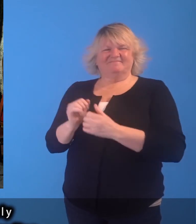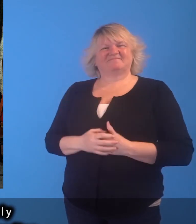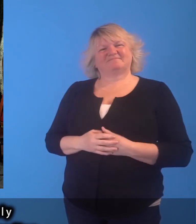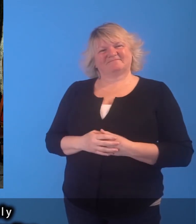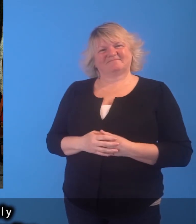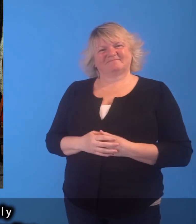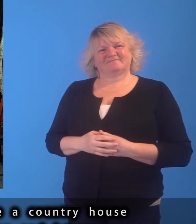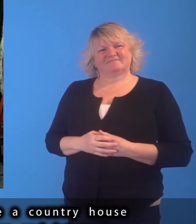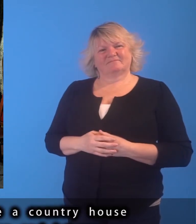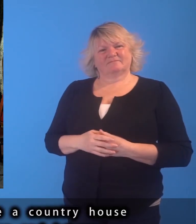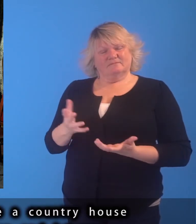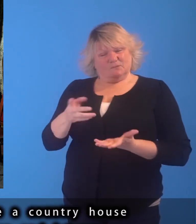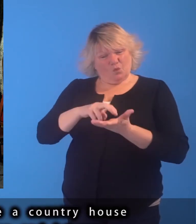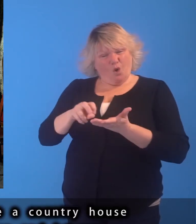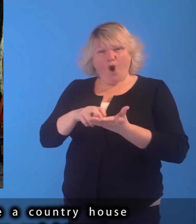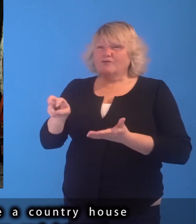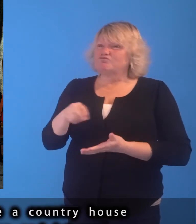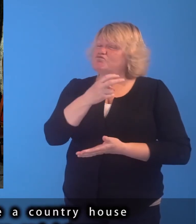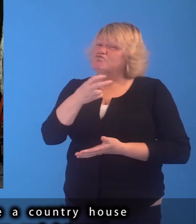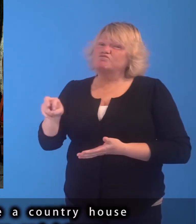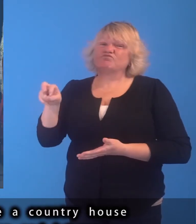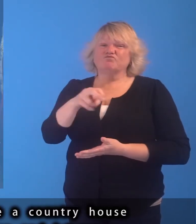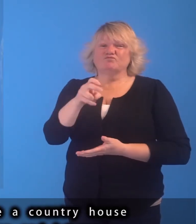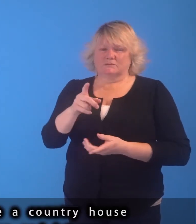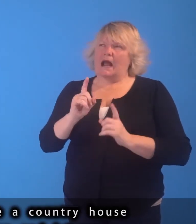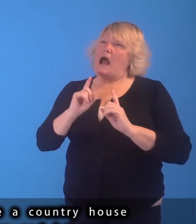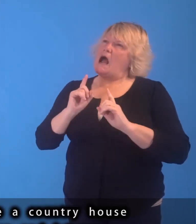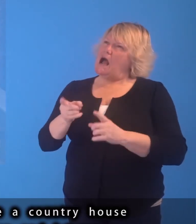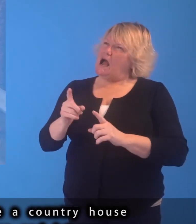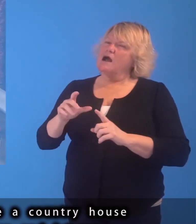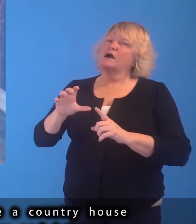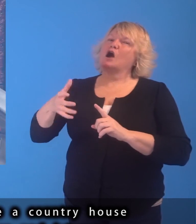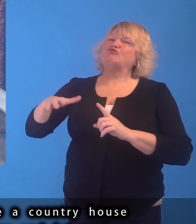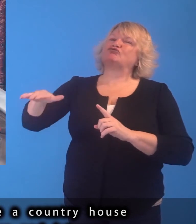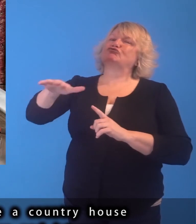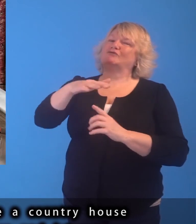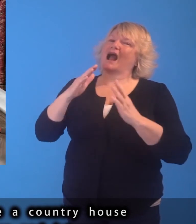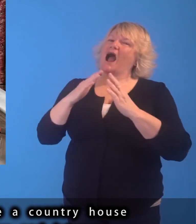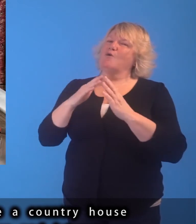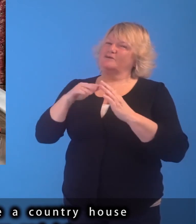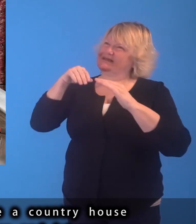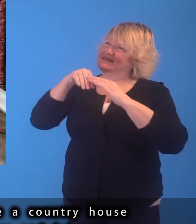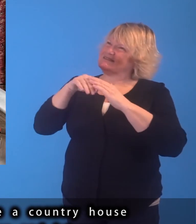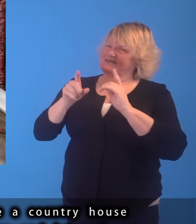in 1926, keeping all their original furnishings.